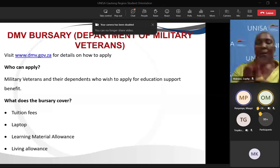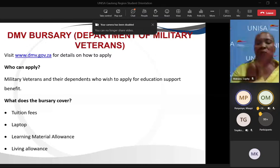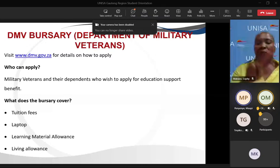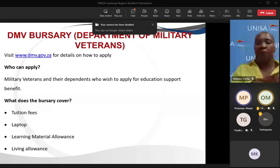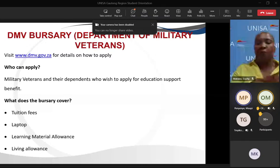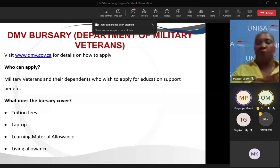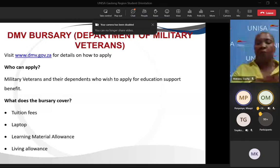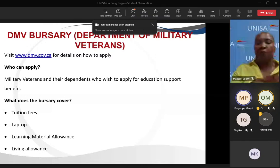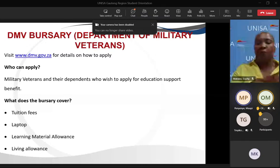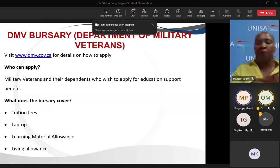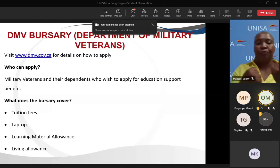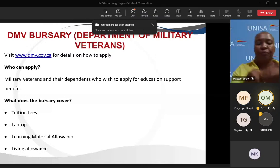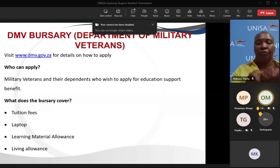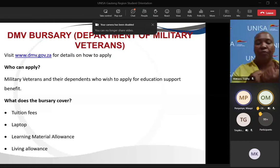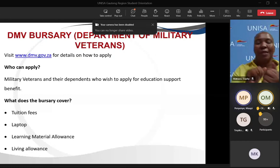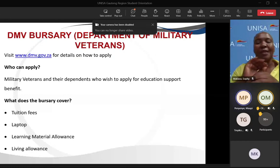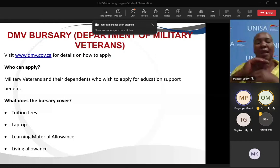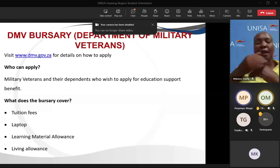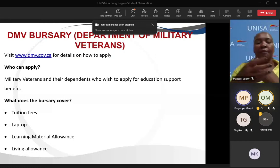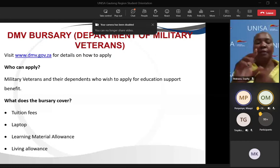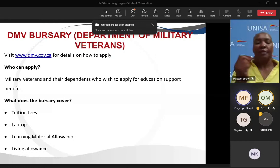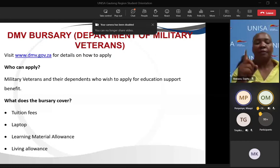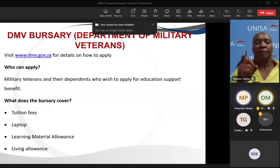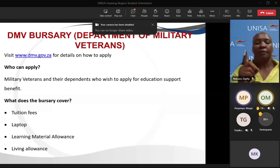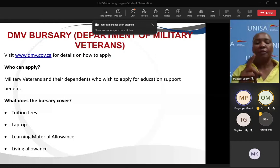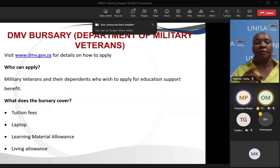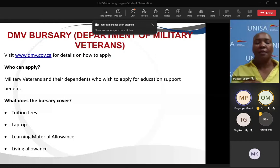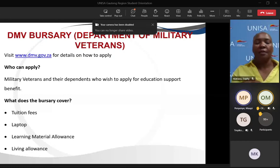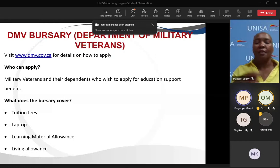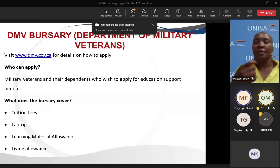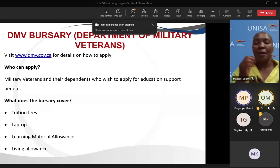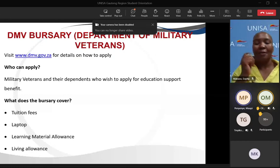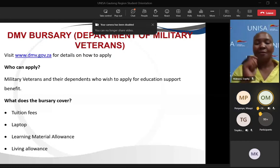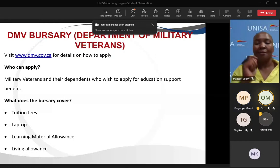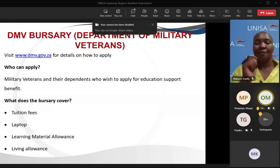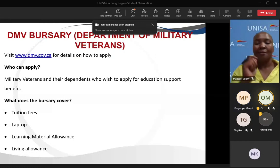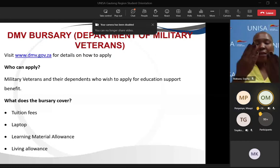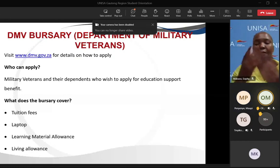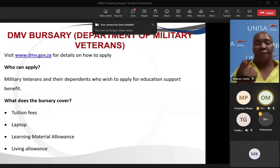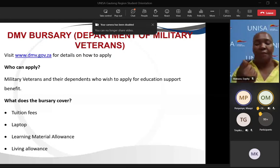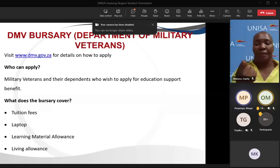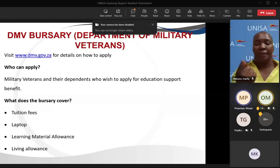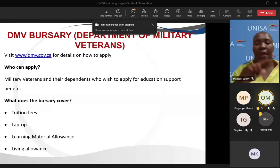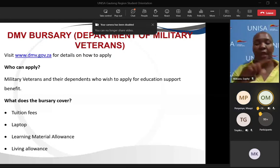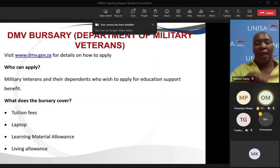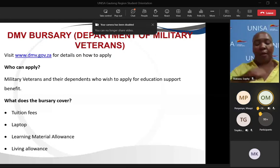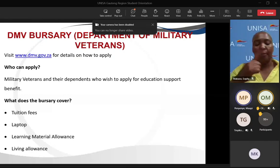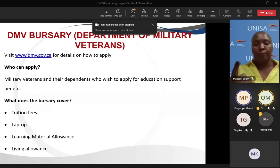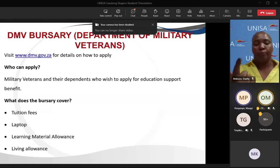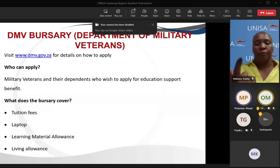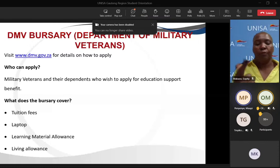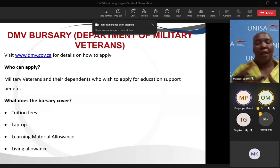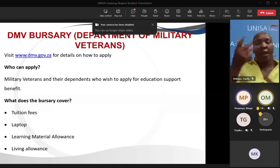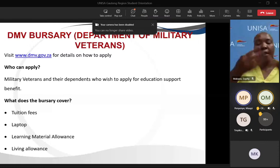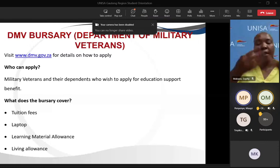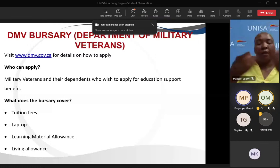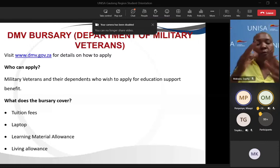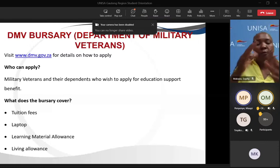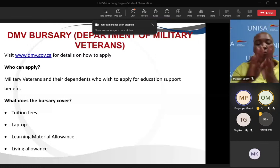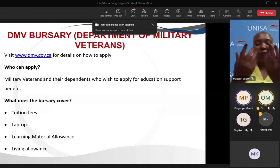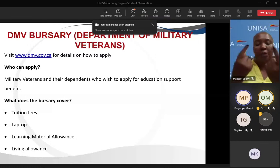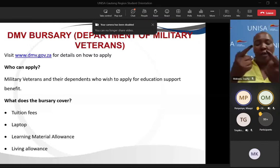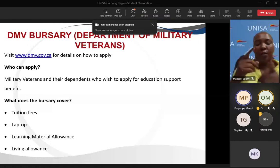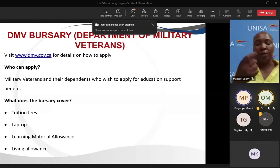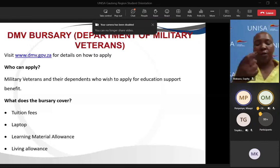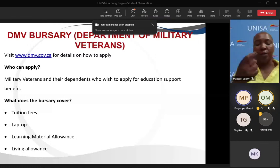what does the buzzer recover equivalent fee laptop learning material allowance